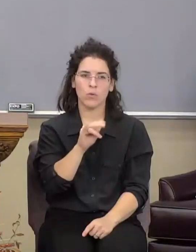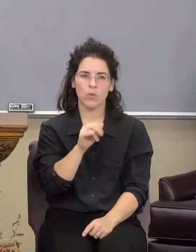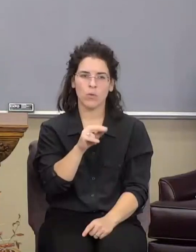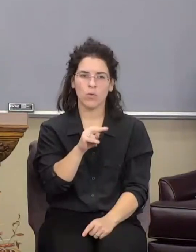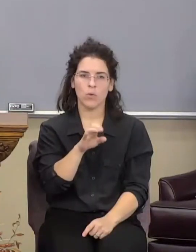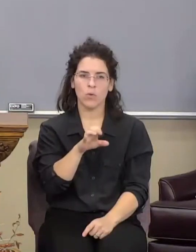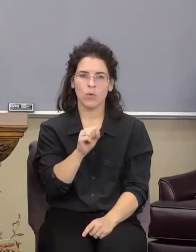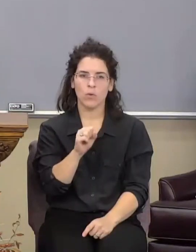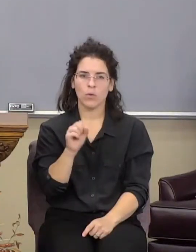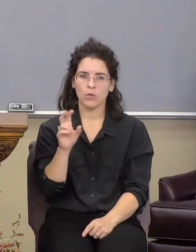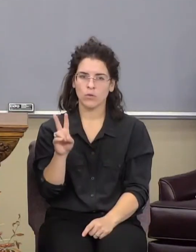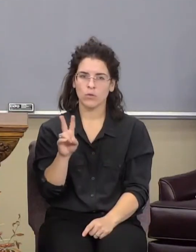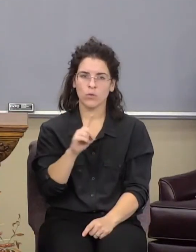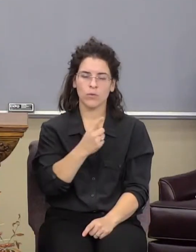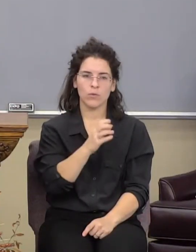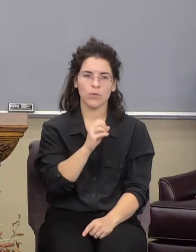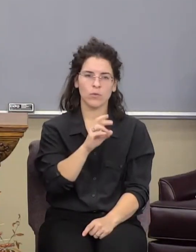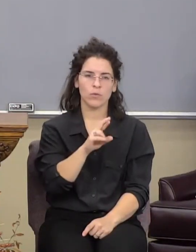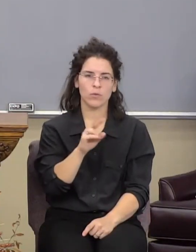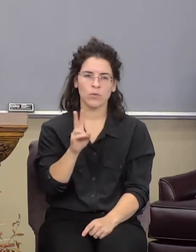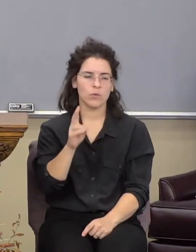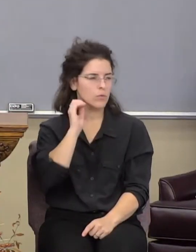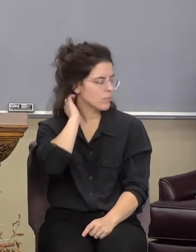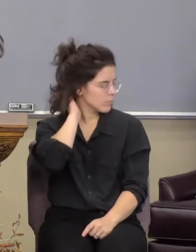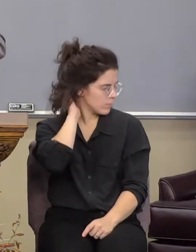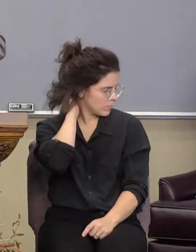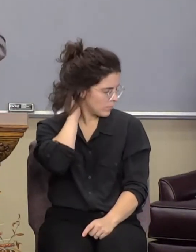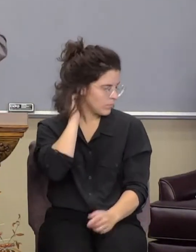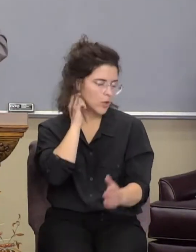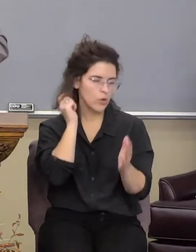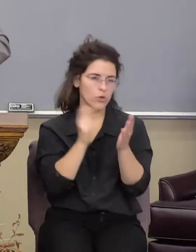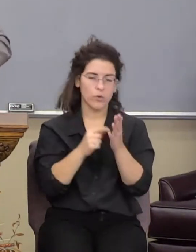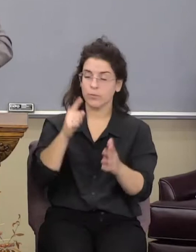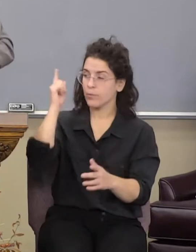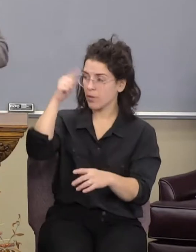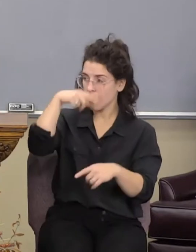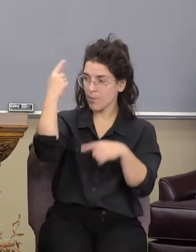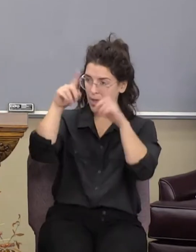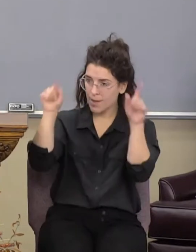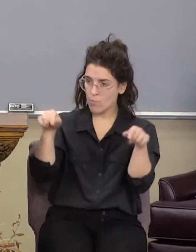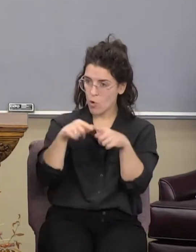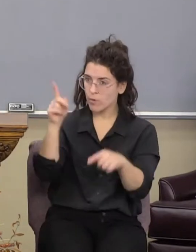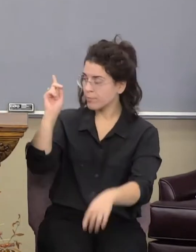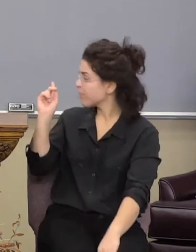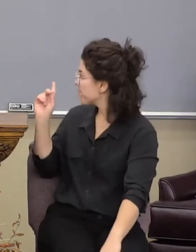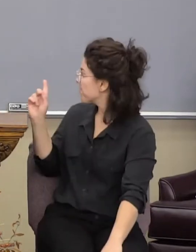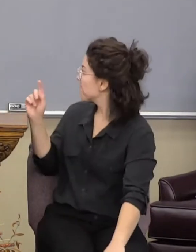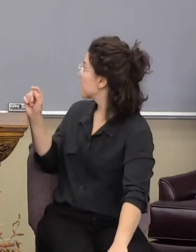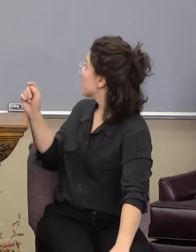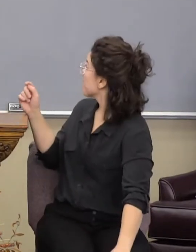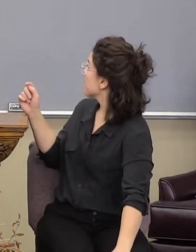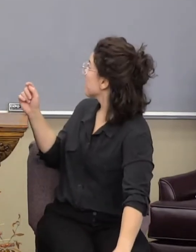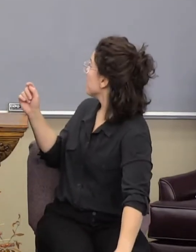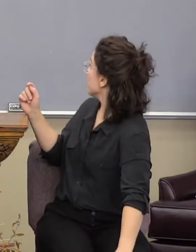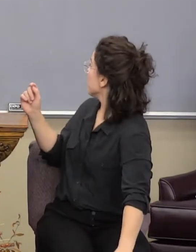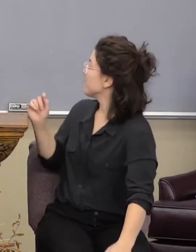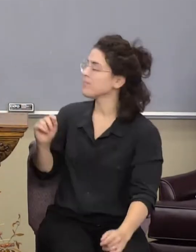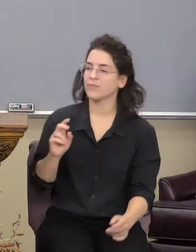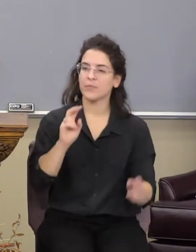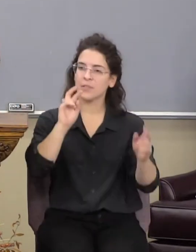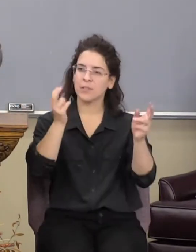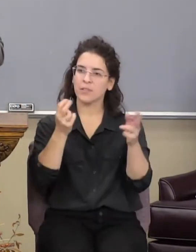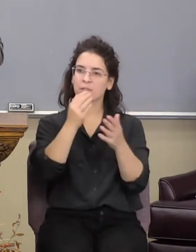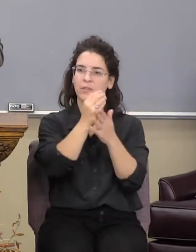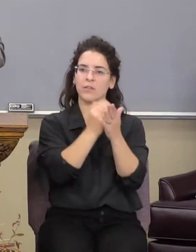1 Corinthians chapter 2, and you'll notice on the dry erase board behind me, the title for this morning's lesson is The Lord of